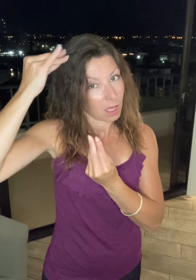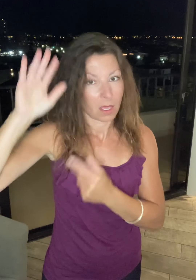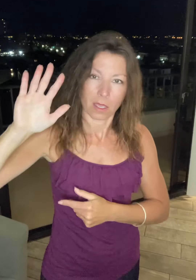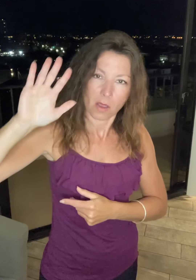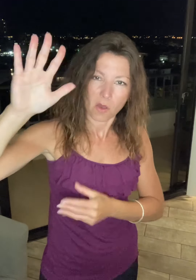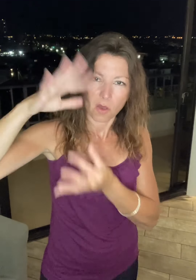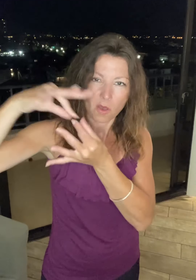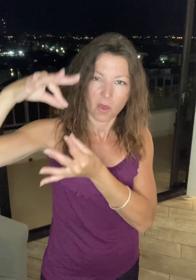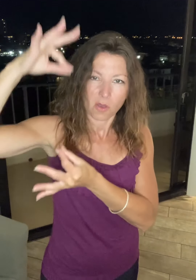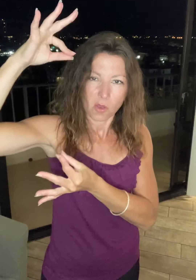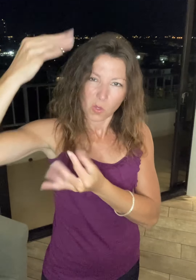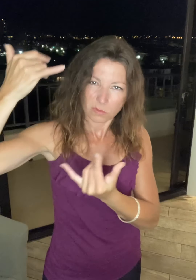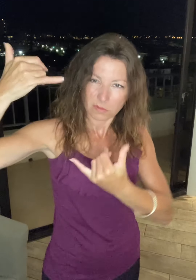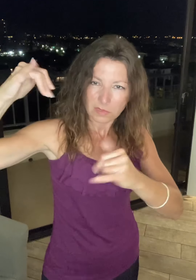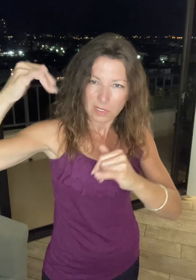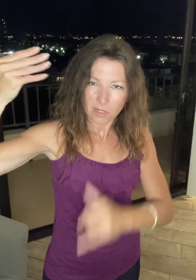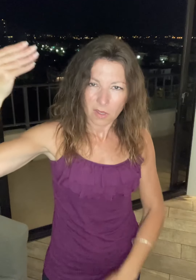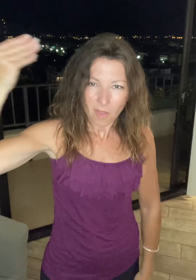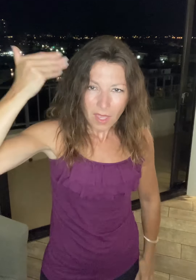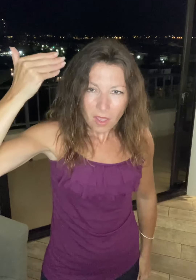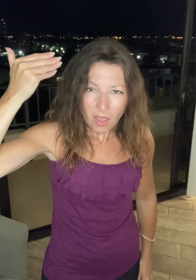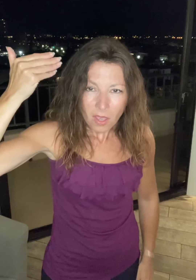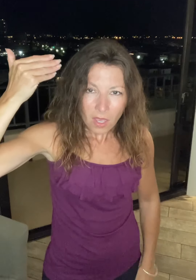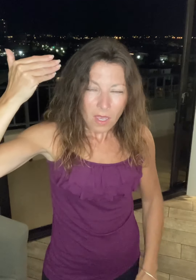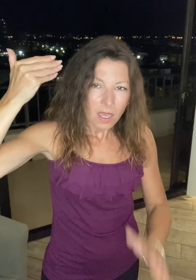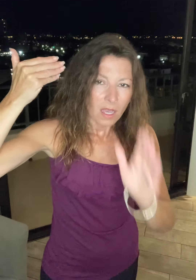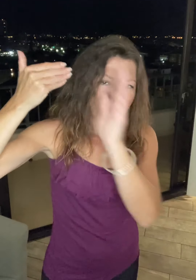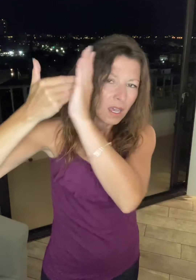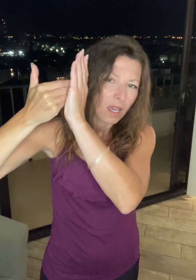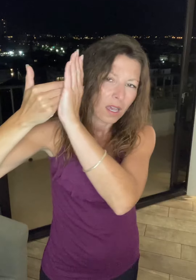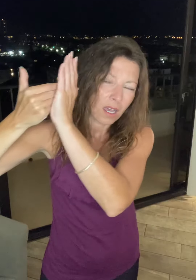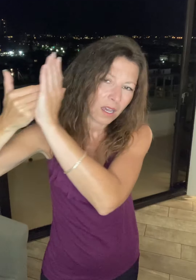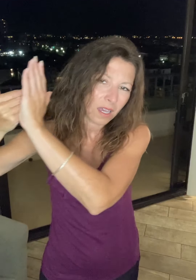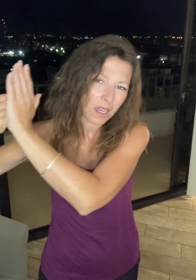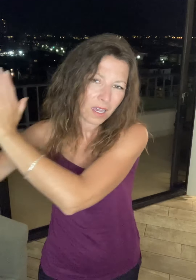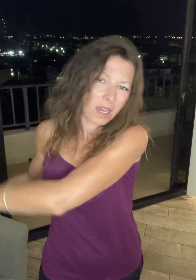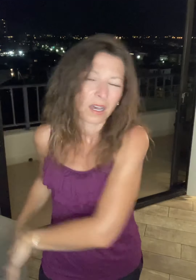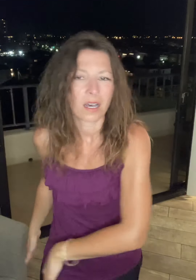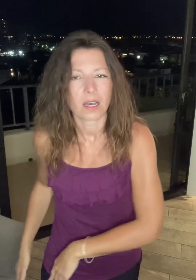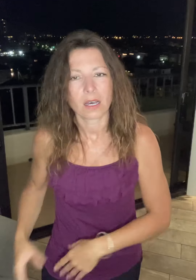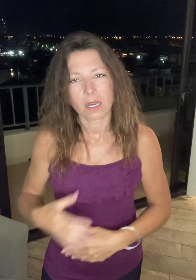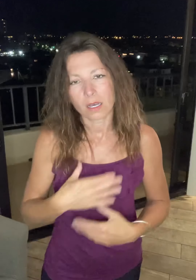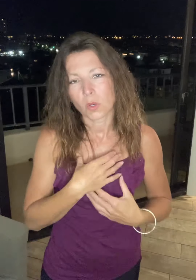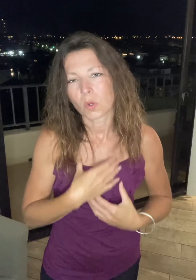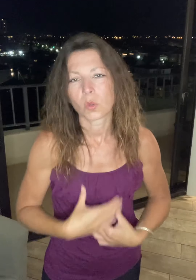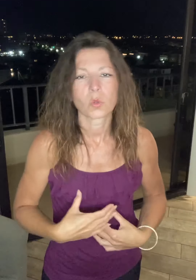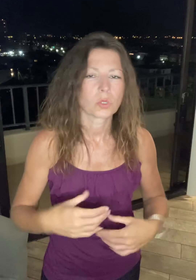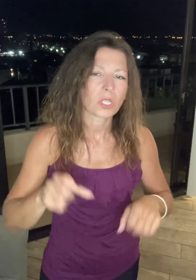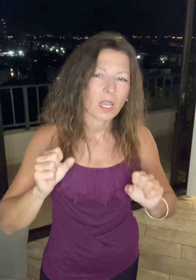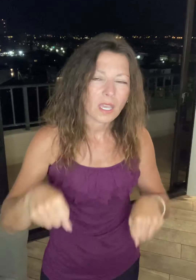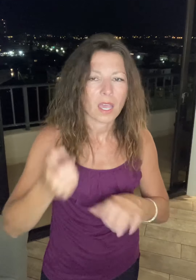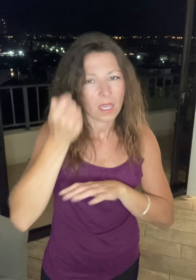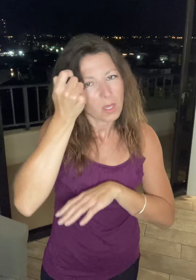Sometimes I wish that I could wish that I'm a lady, baby, in your lady,